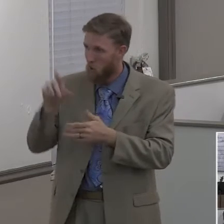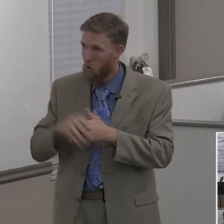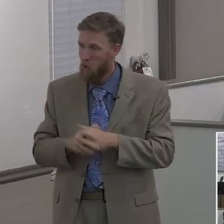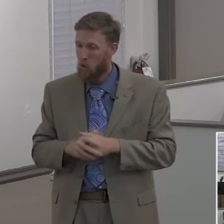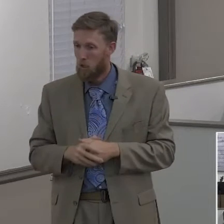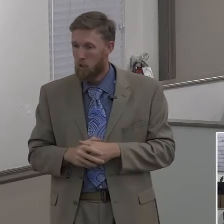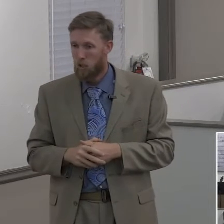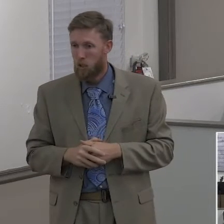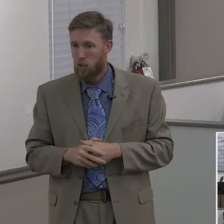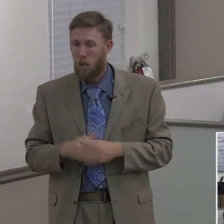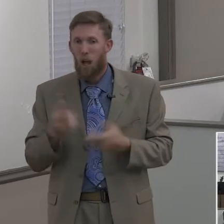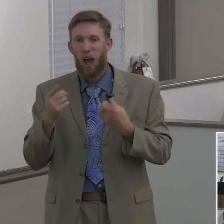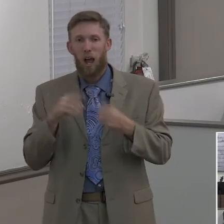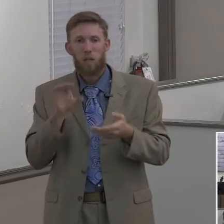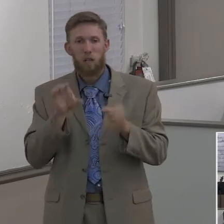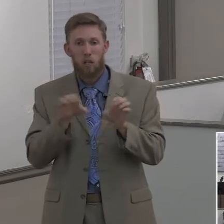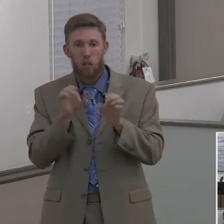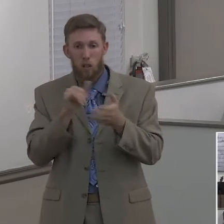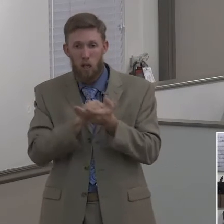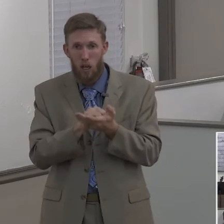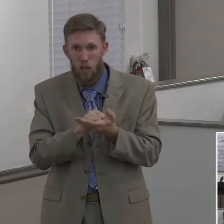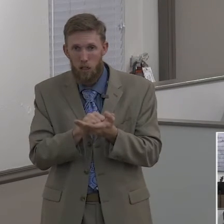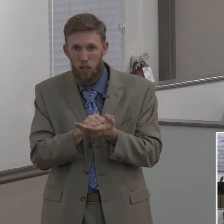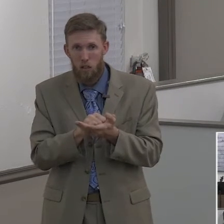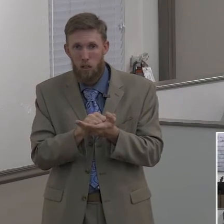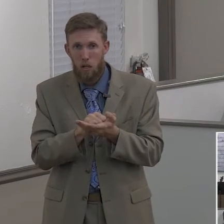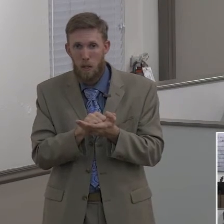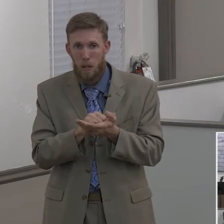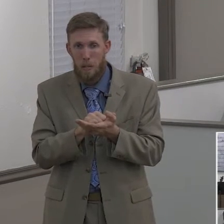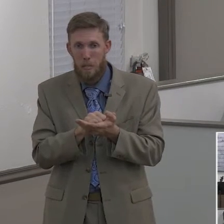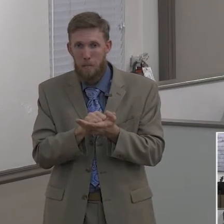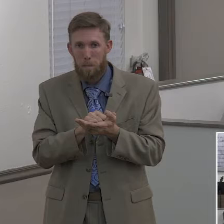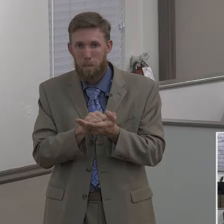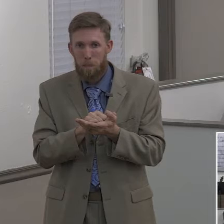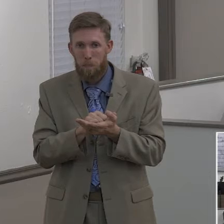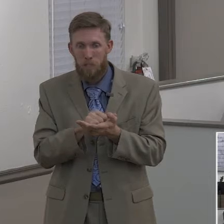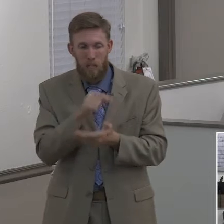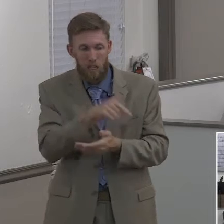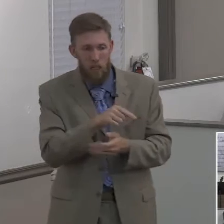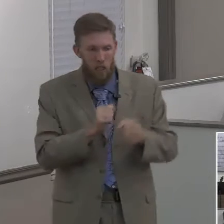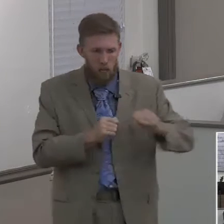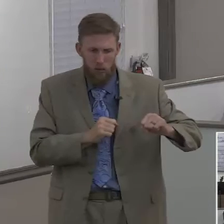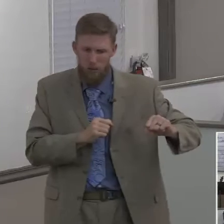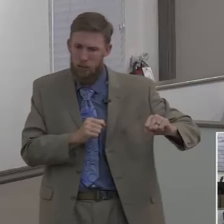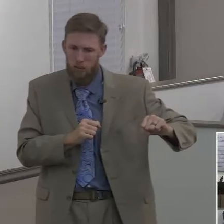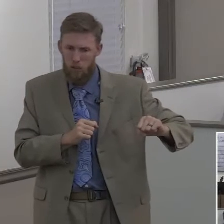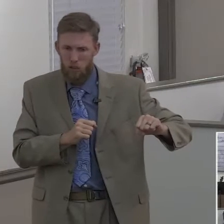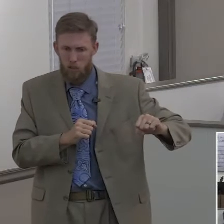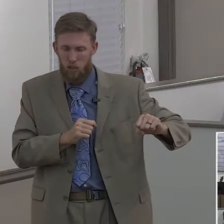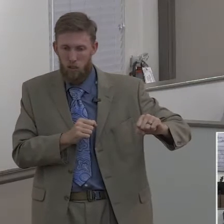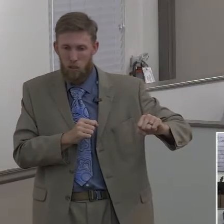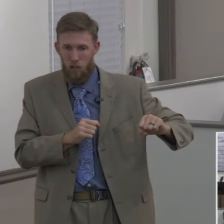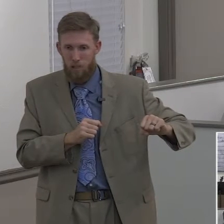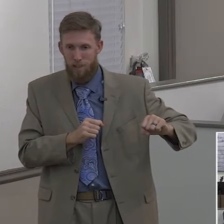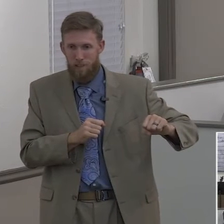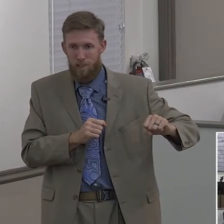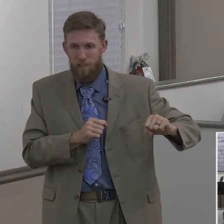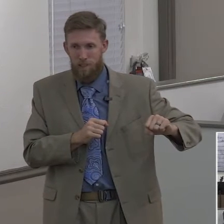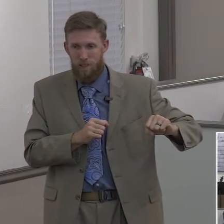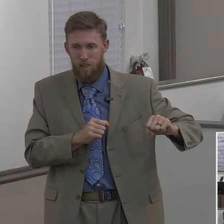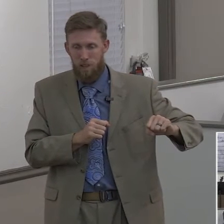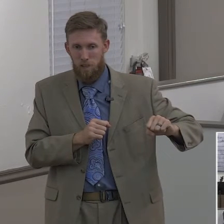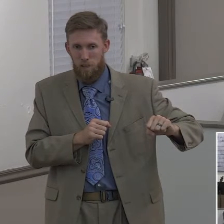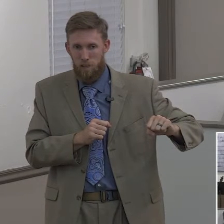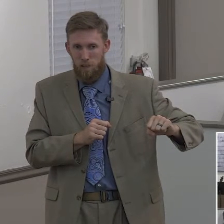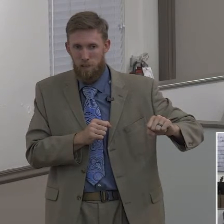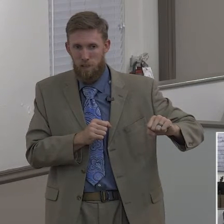in verse 9. When you do that, whom resist, talking about Satan, he says, as Satan as a roaring